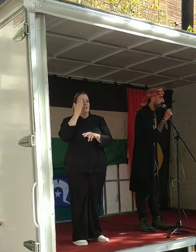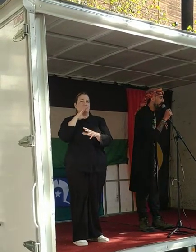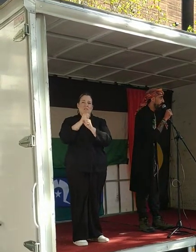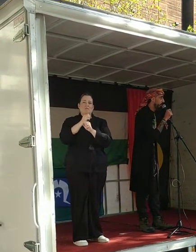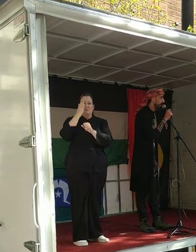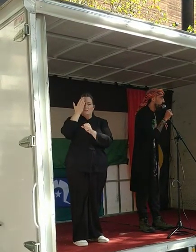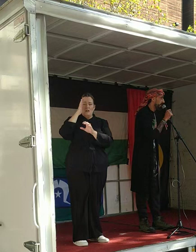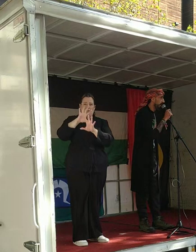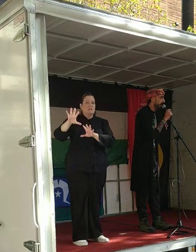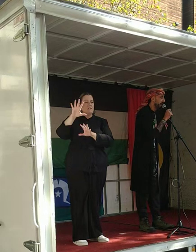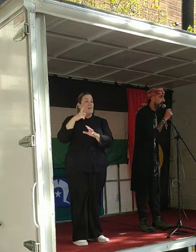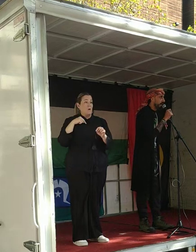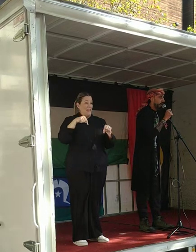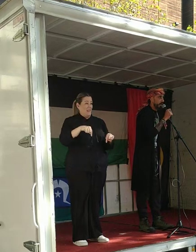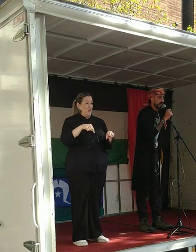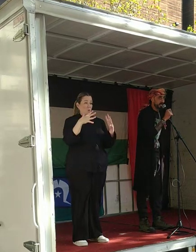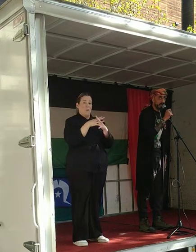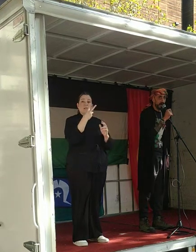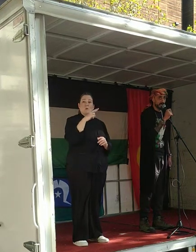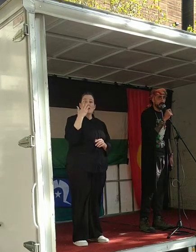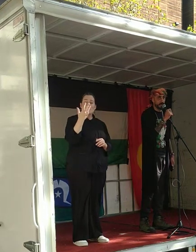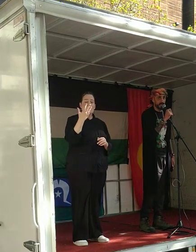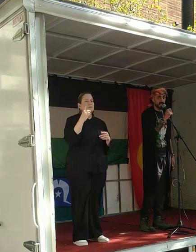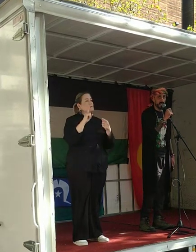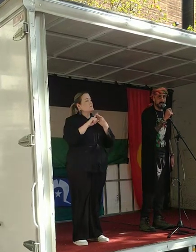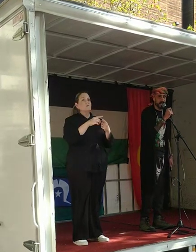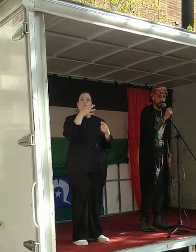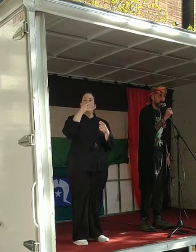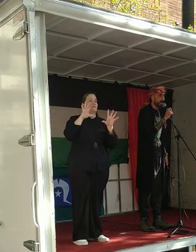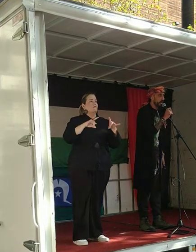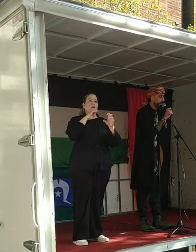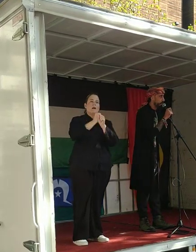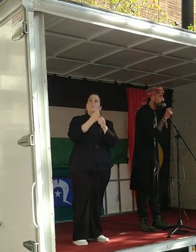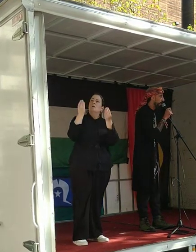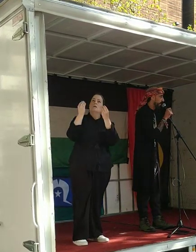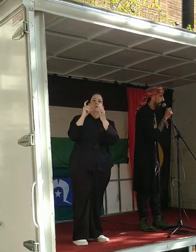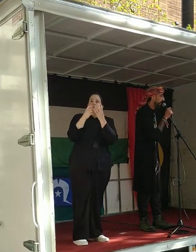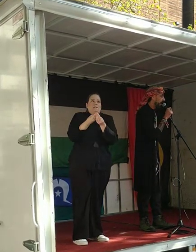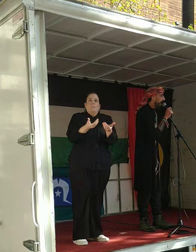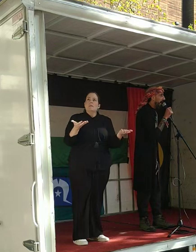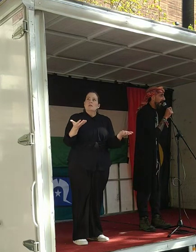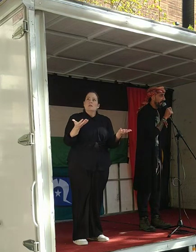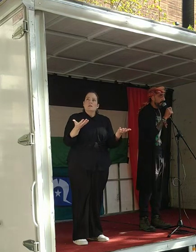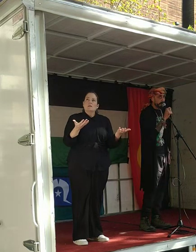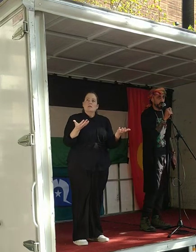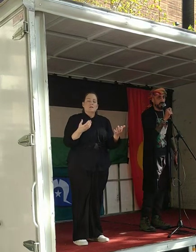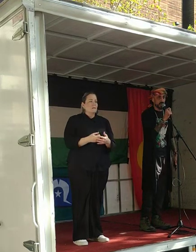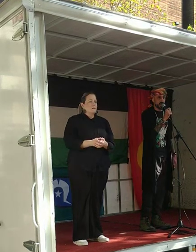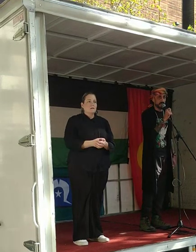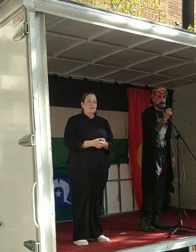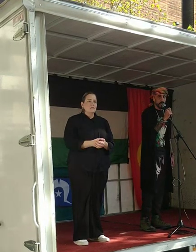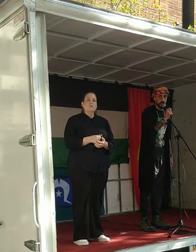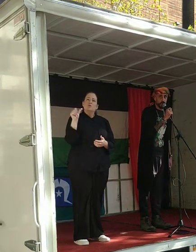And we are here in week 29. We are still asking Albanese and his government to do something and